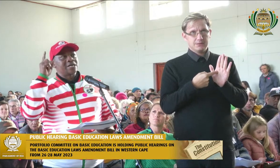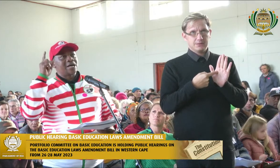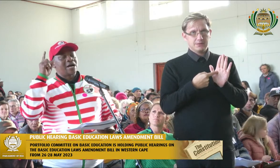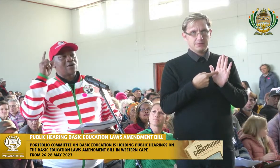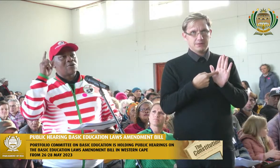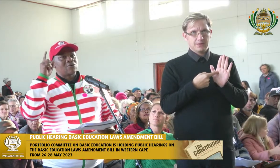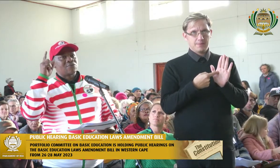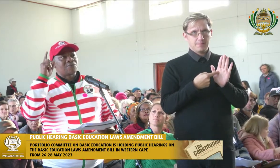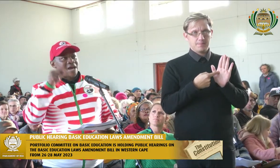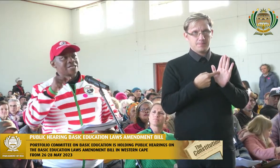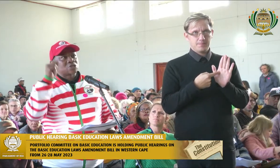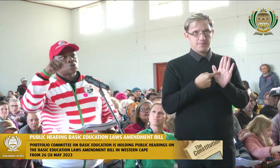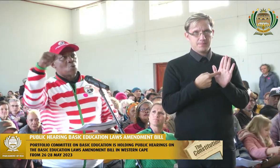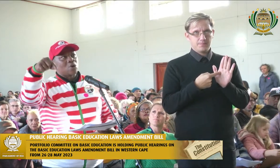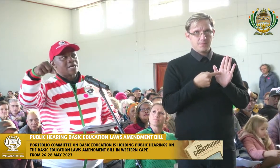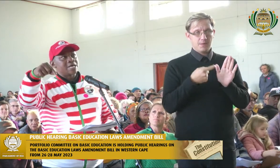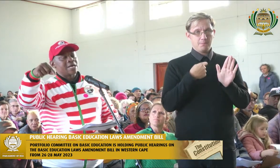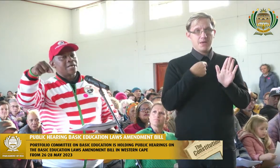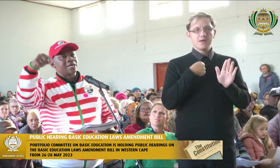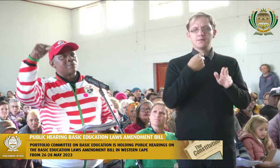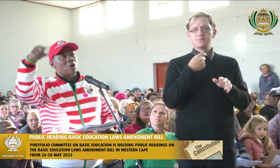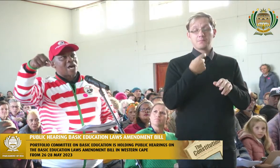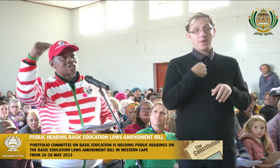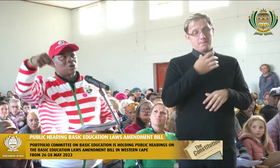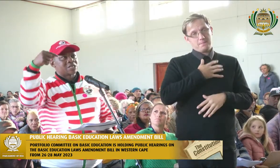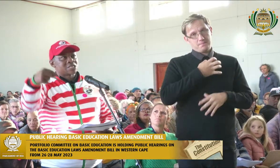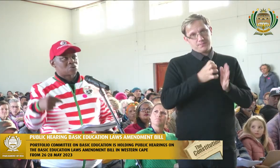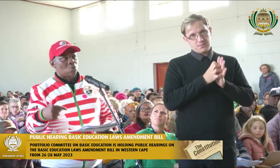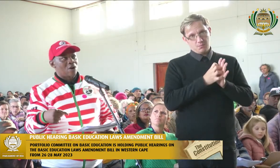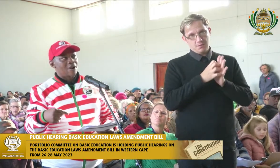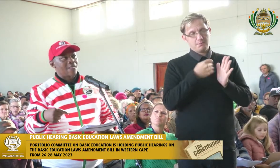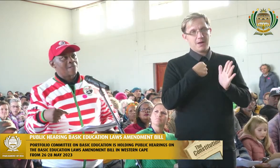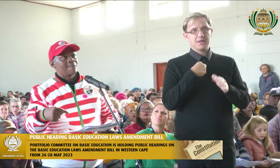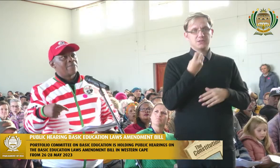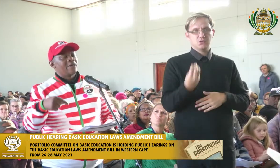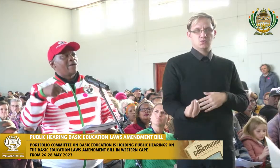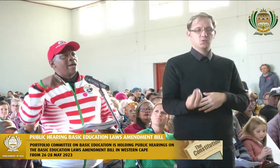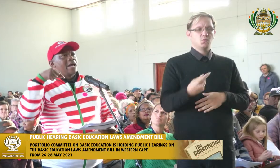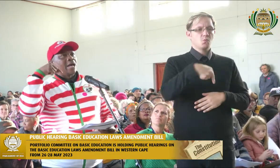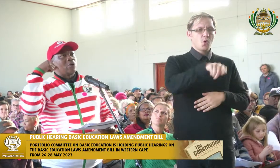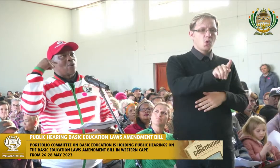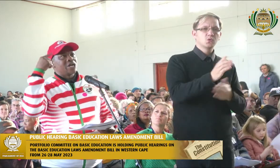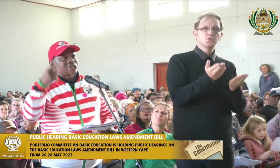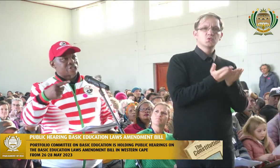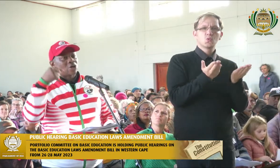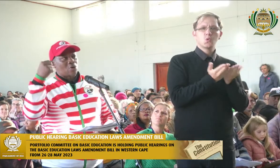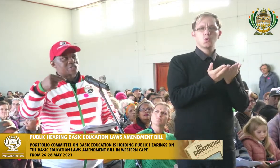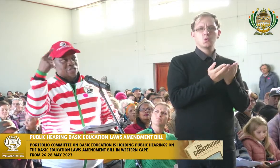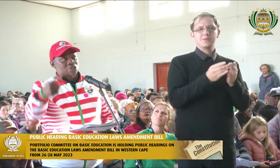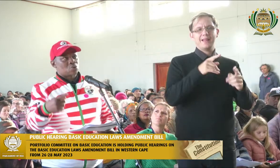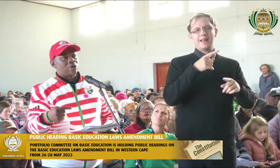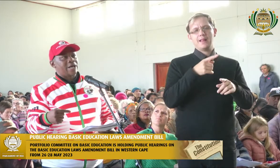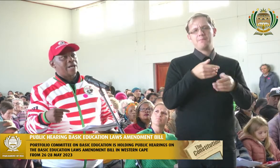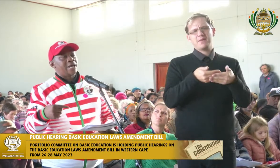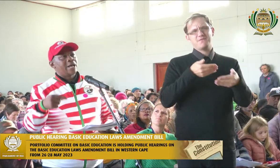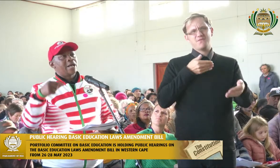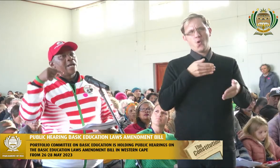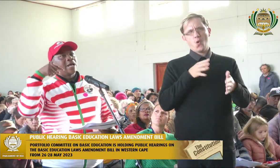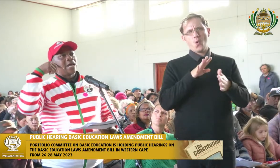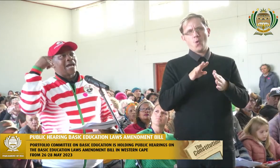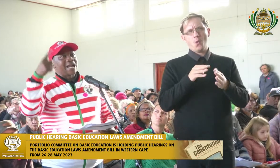and find school in ex-Model C school. And when she got to the school